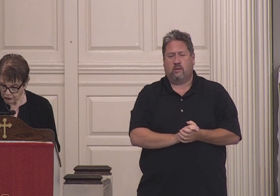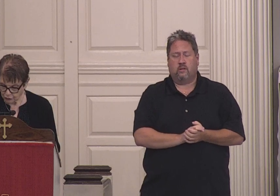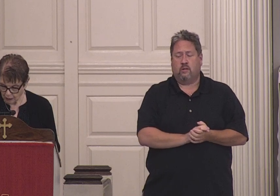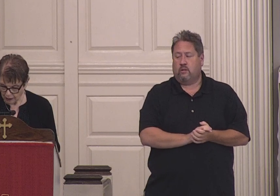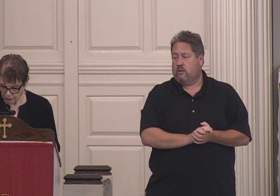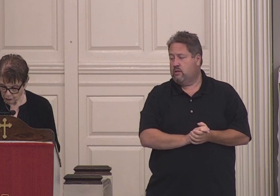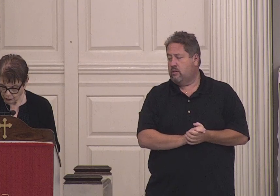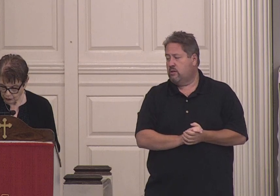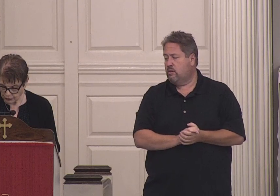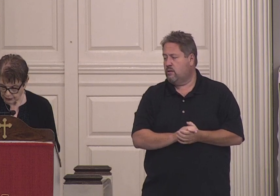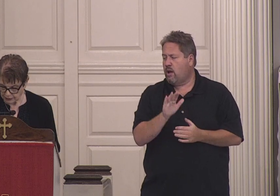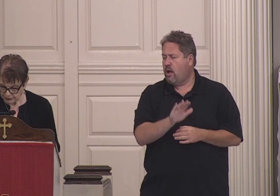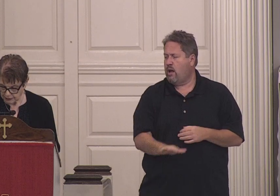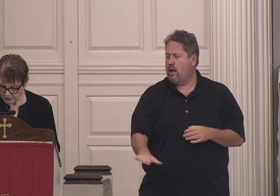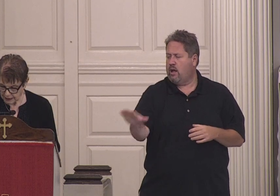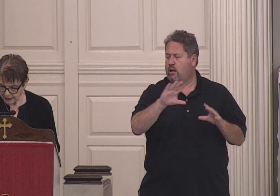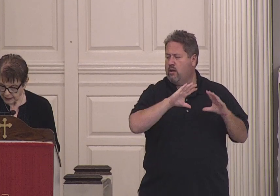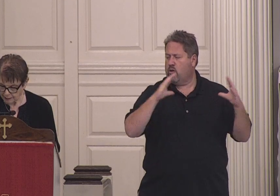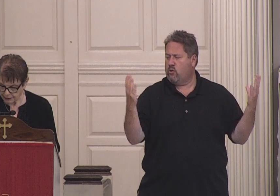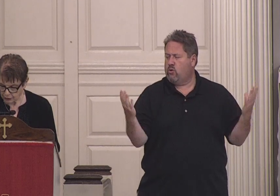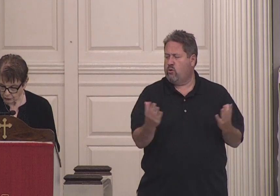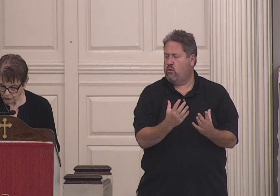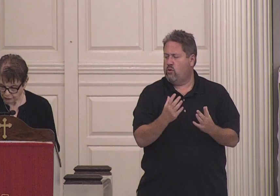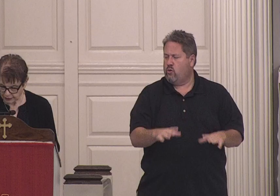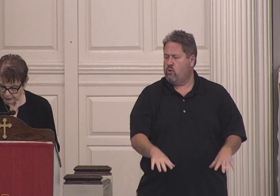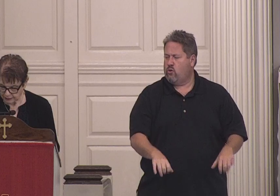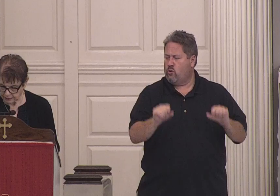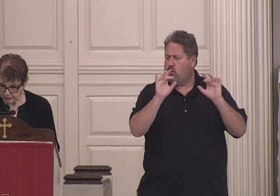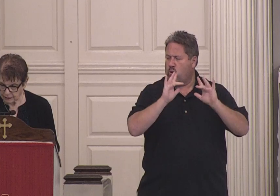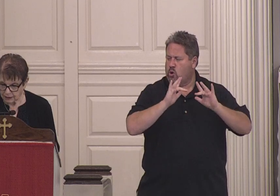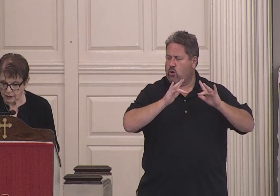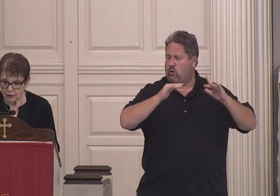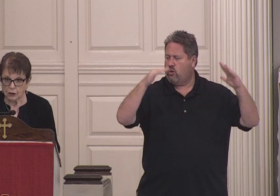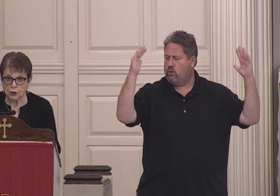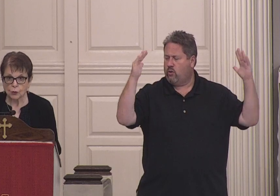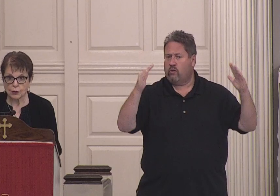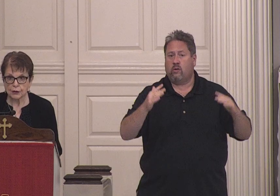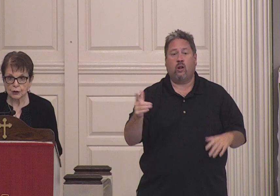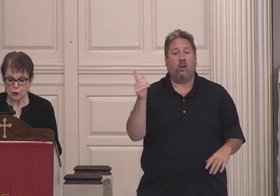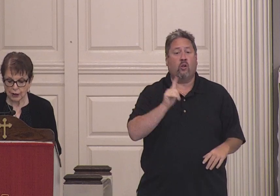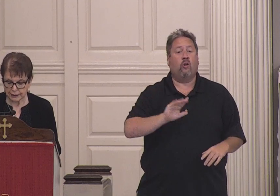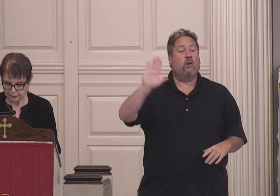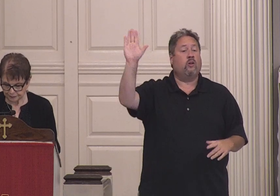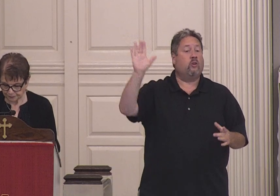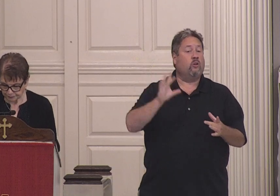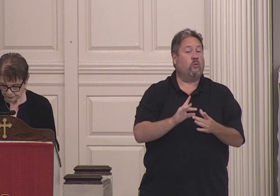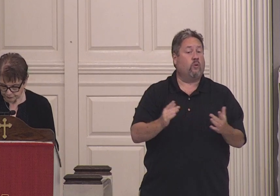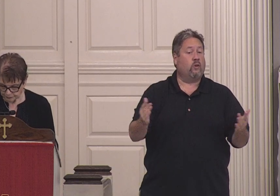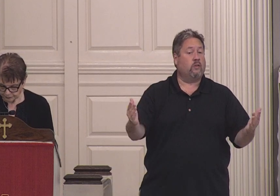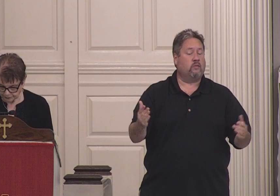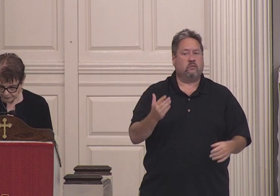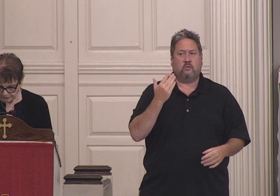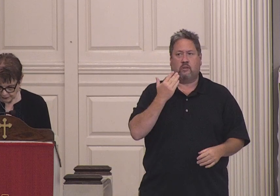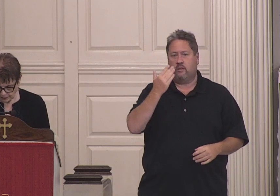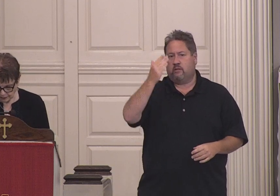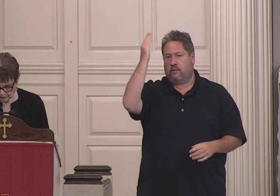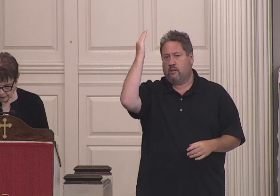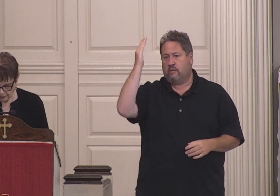believed in throughout the world, take up in glory. The word of the Lord.